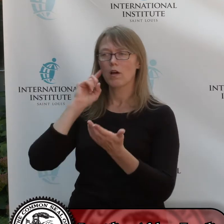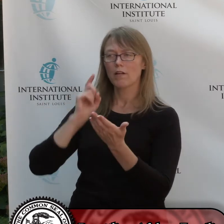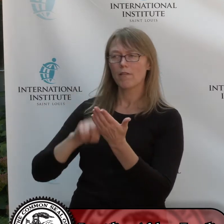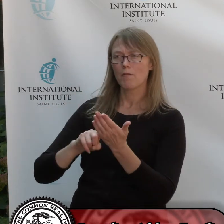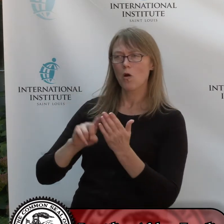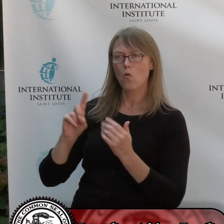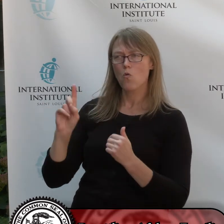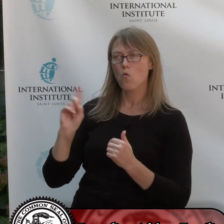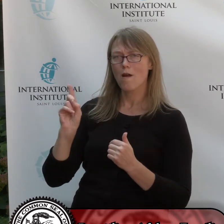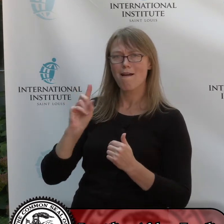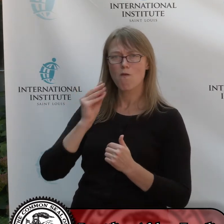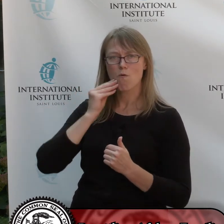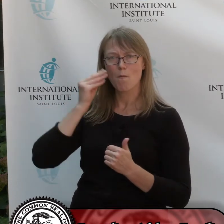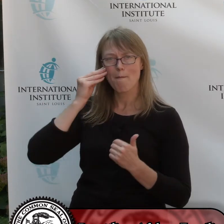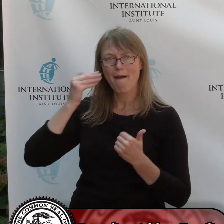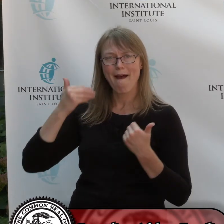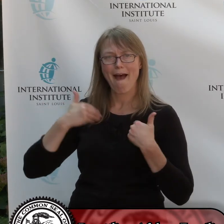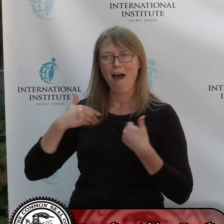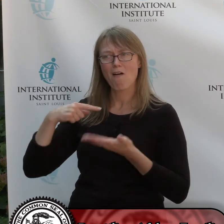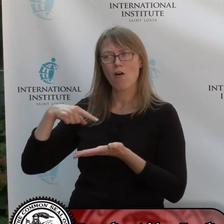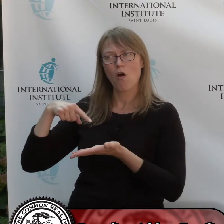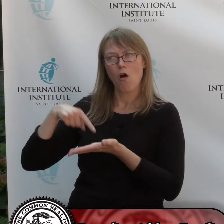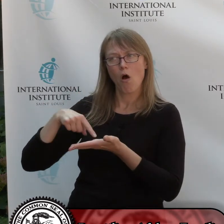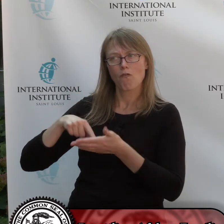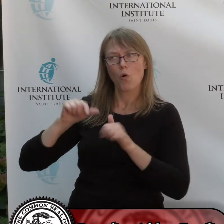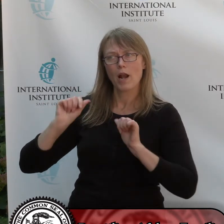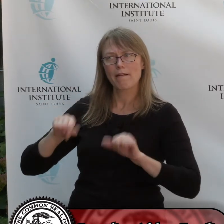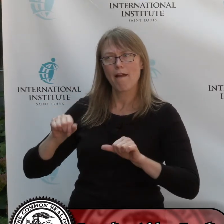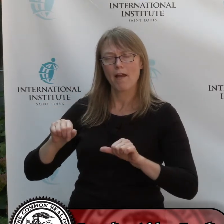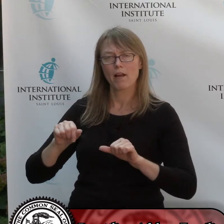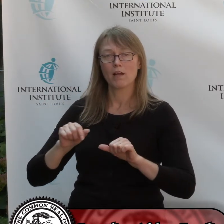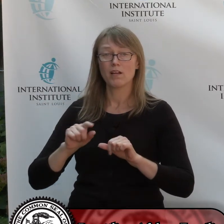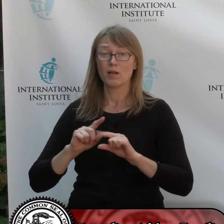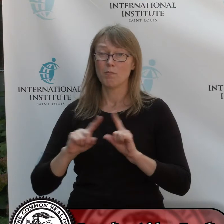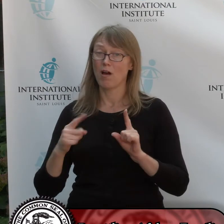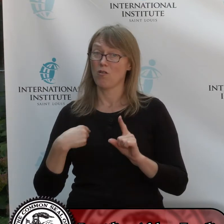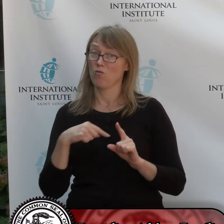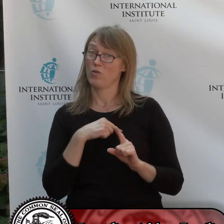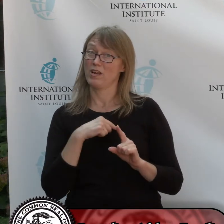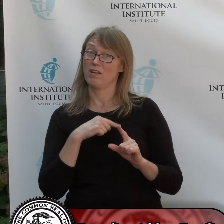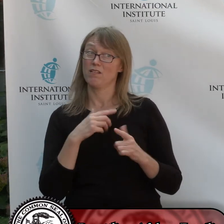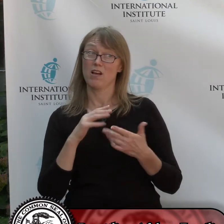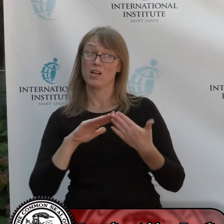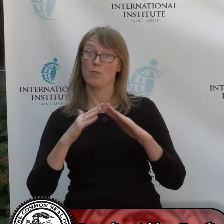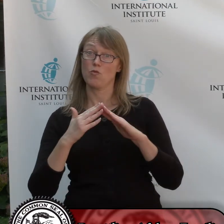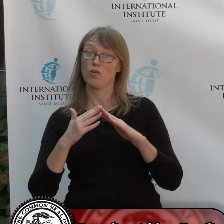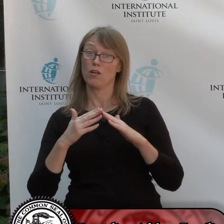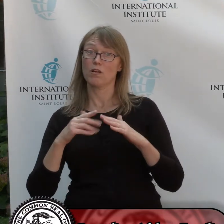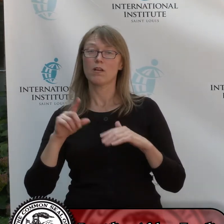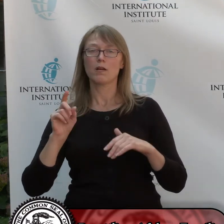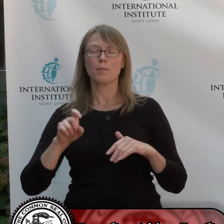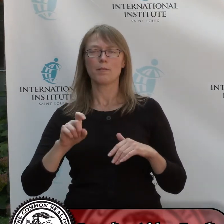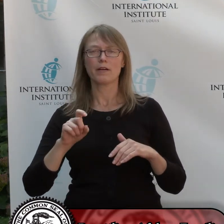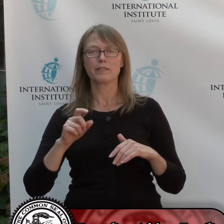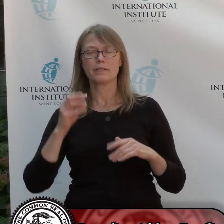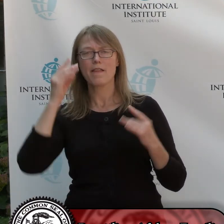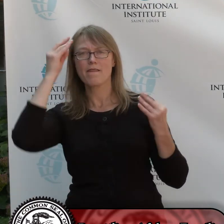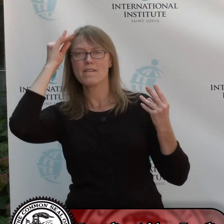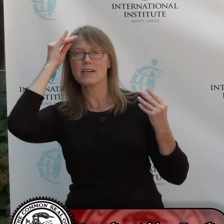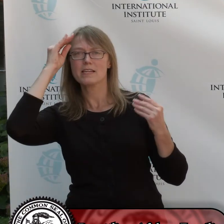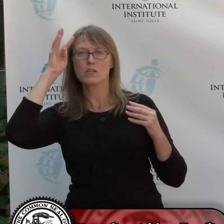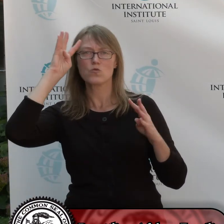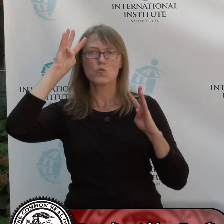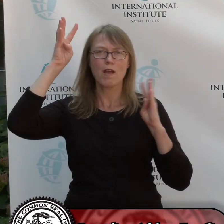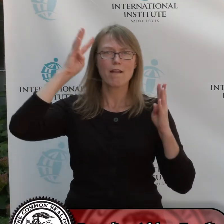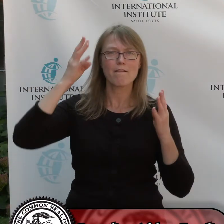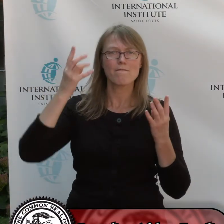for those who will be arriving. But we would have to get creative as a community to be able to respond to the needs